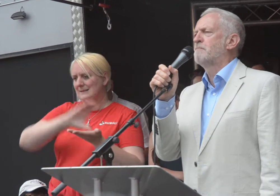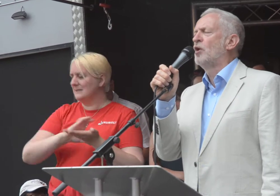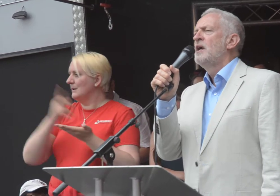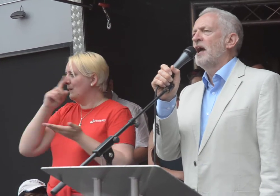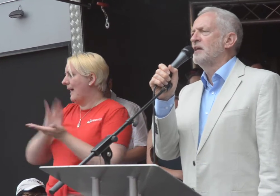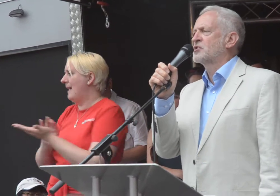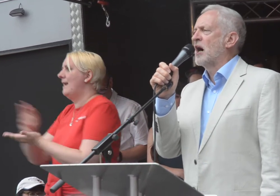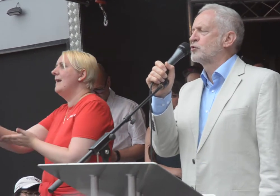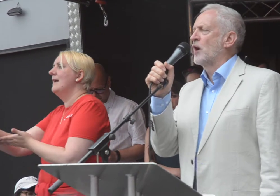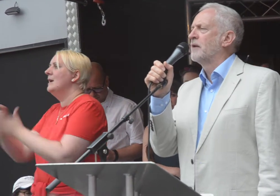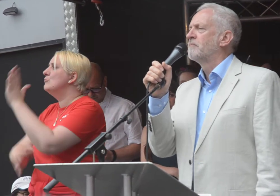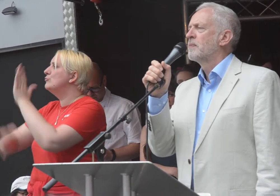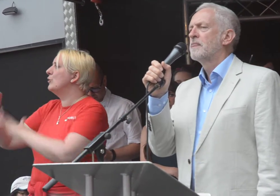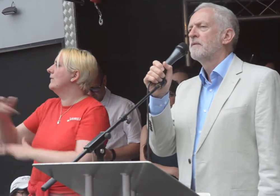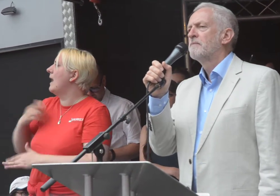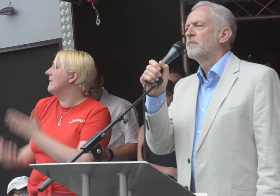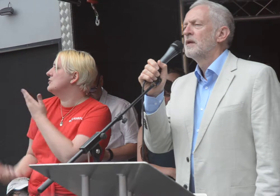of people in this country.